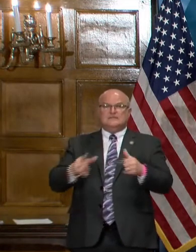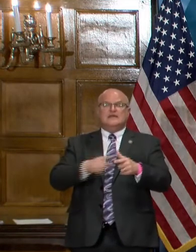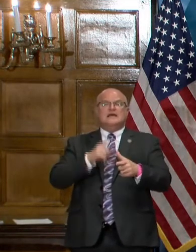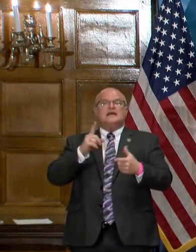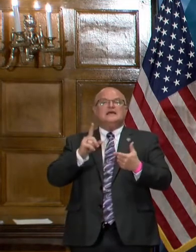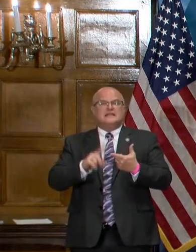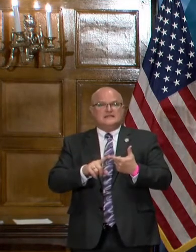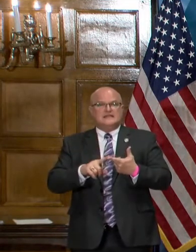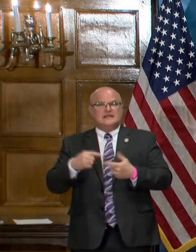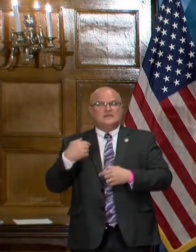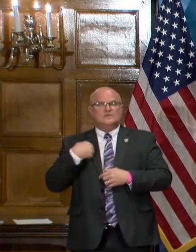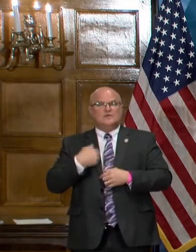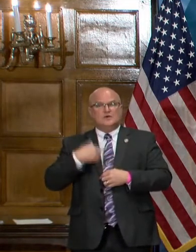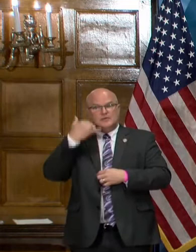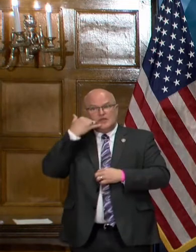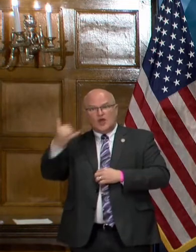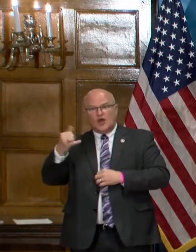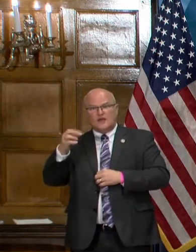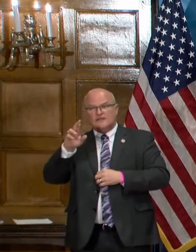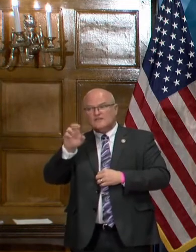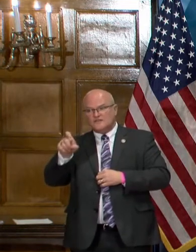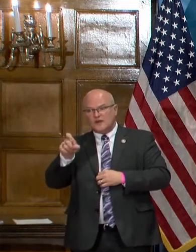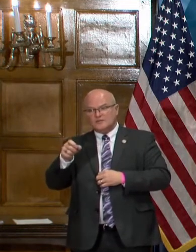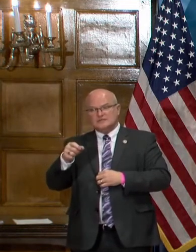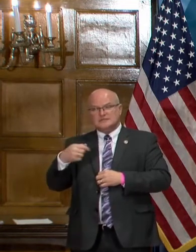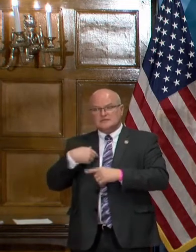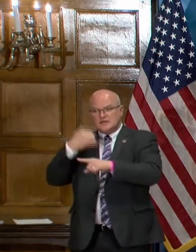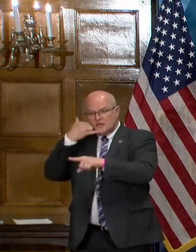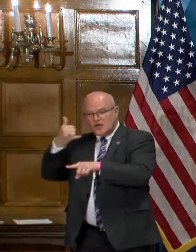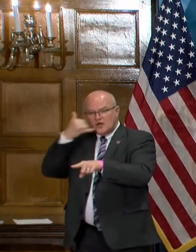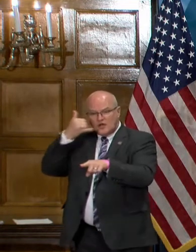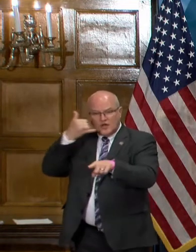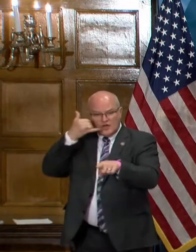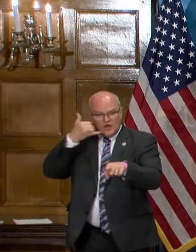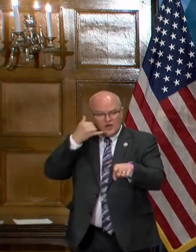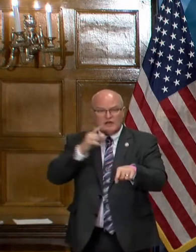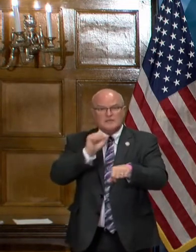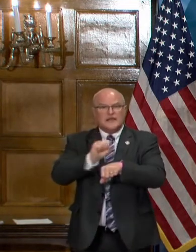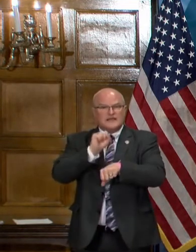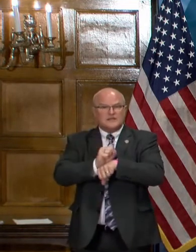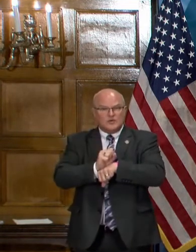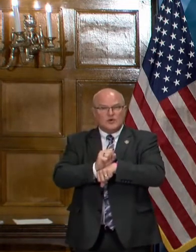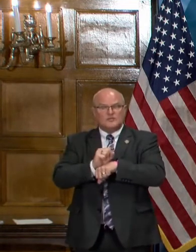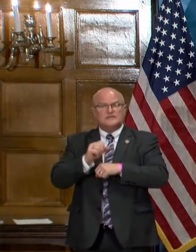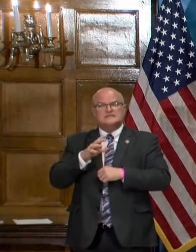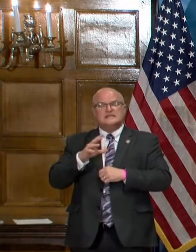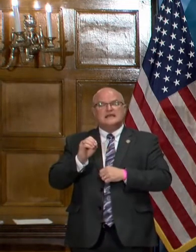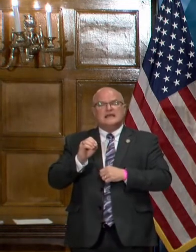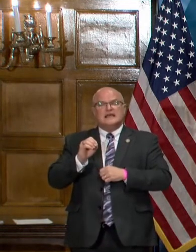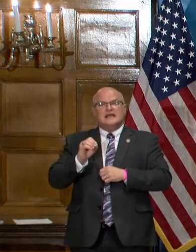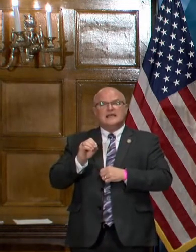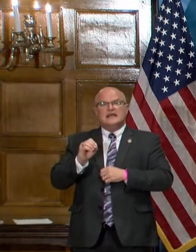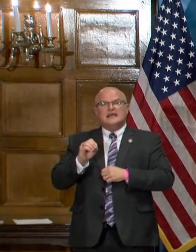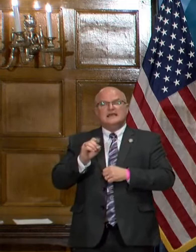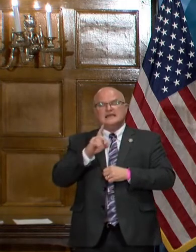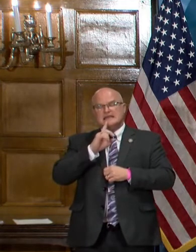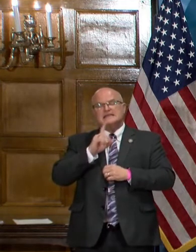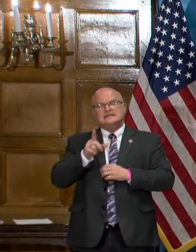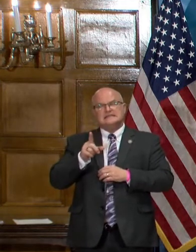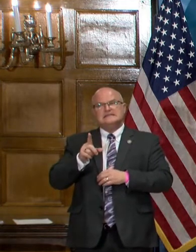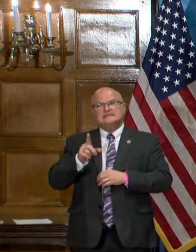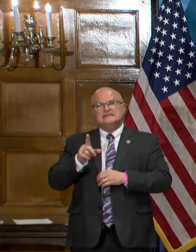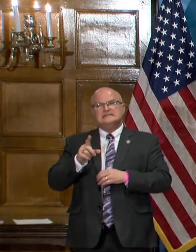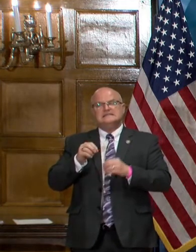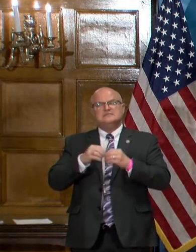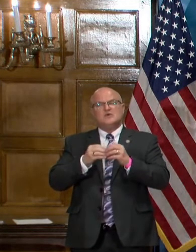be calling local pharmacies to actually make the appointments. It is